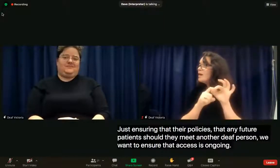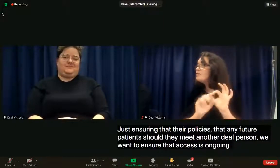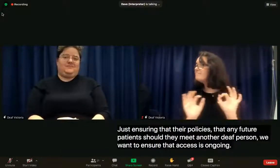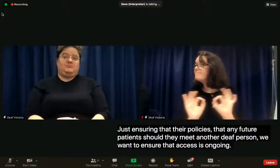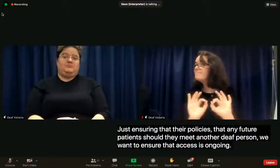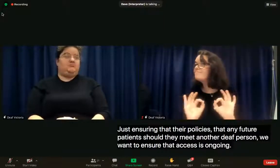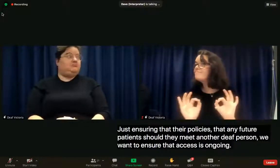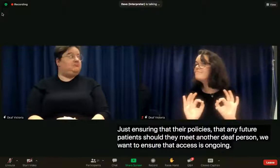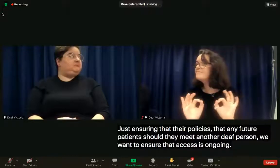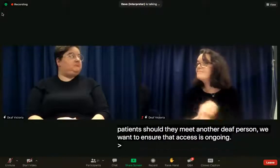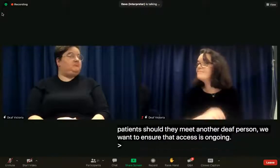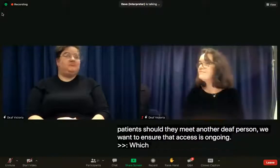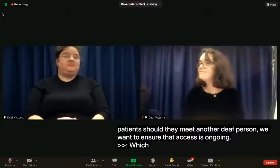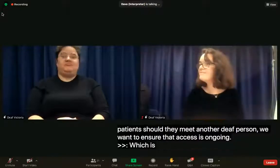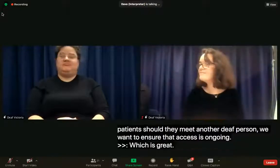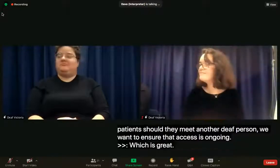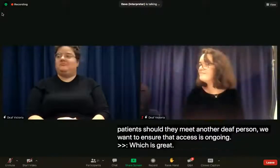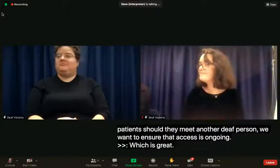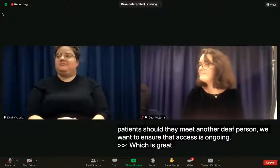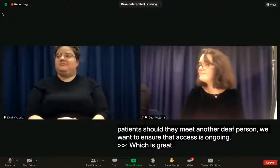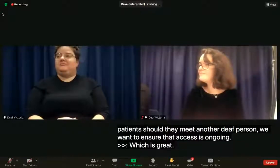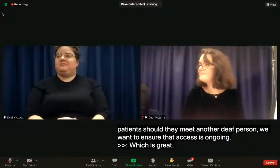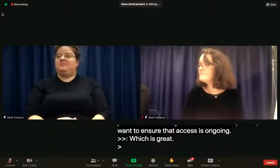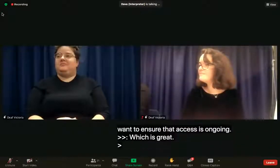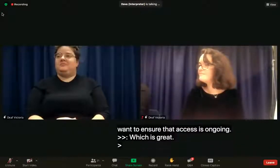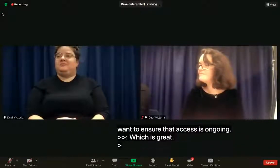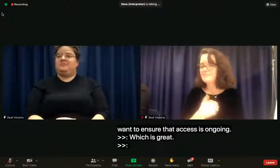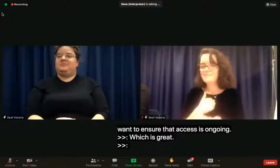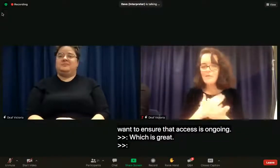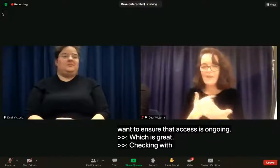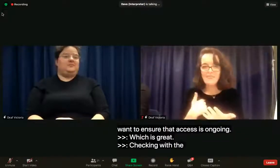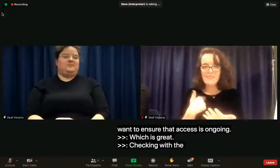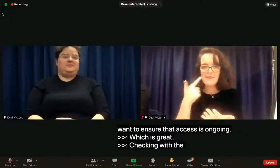Checking the team here if we have any further questions.